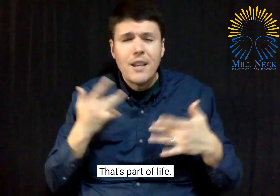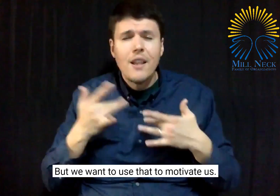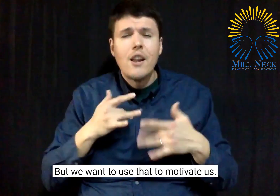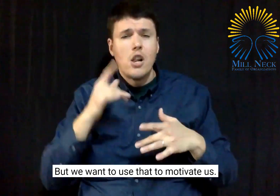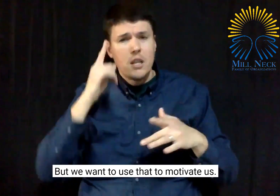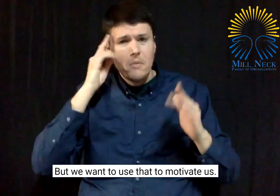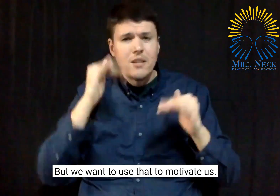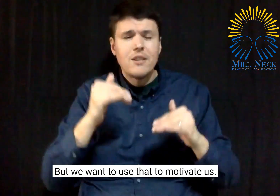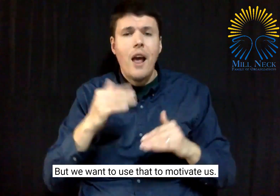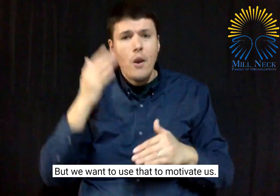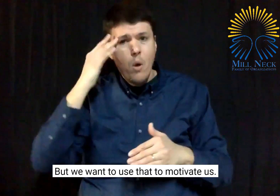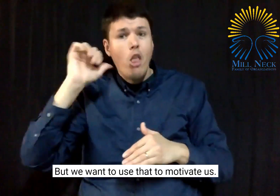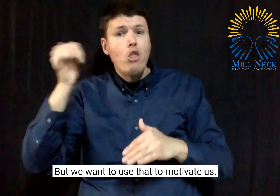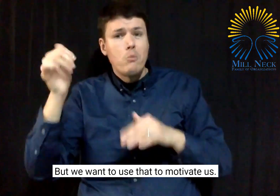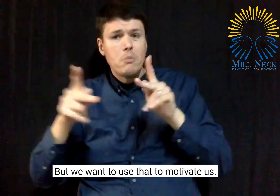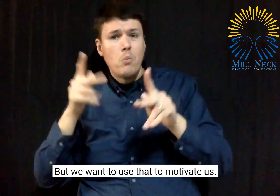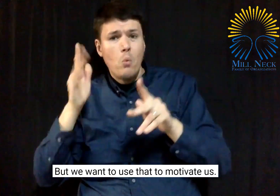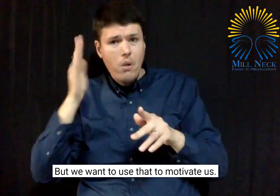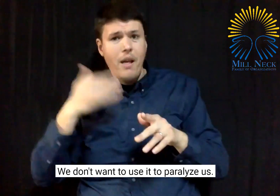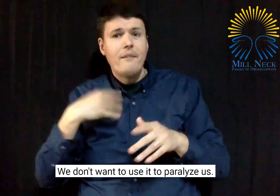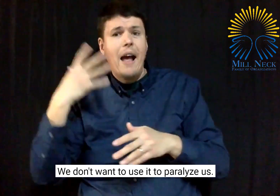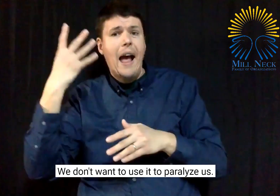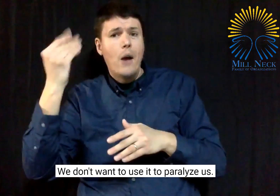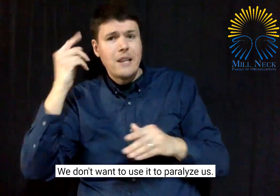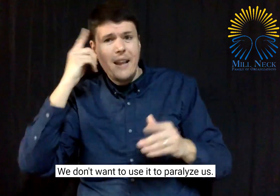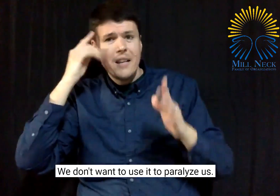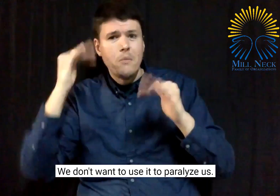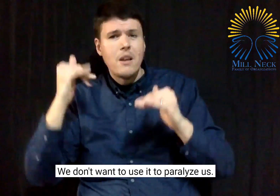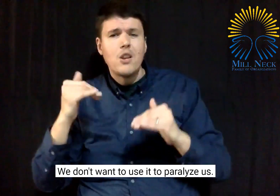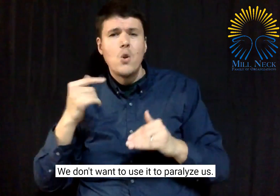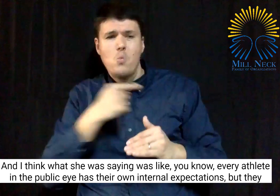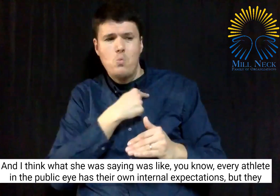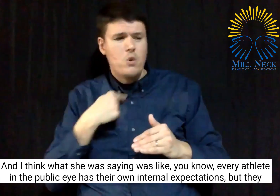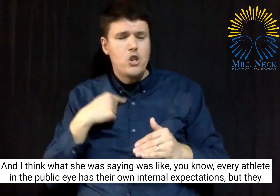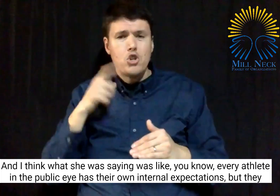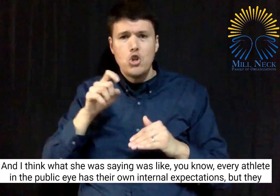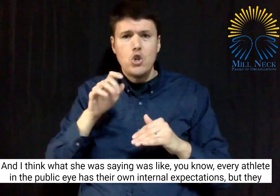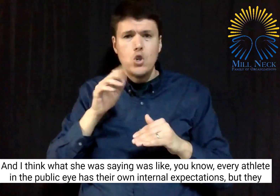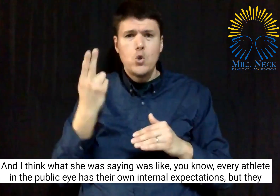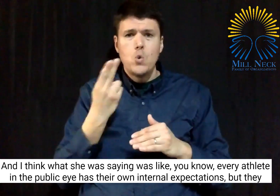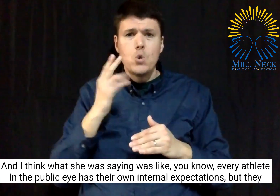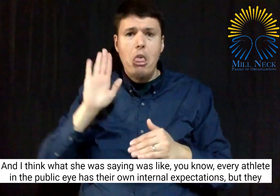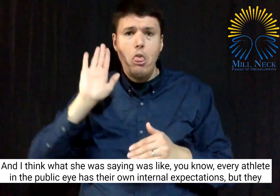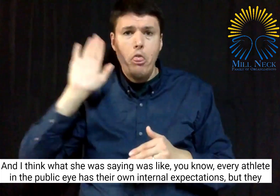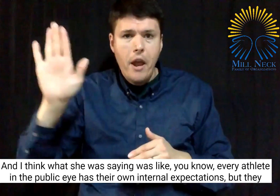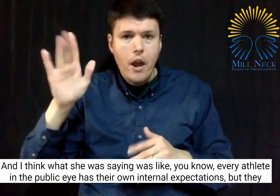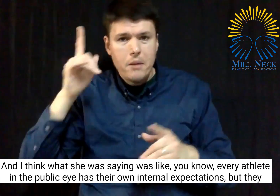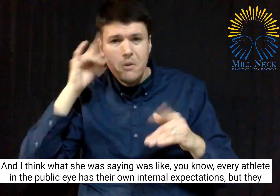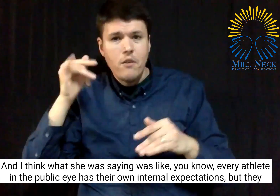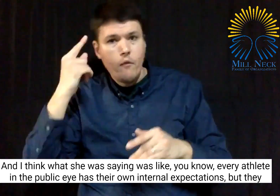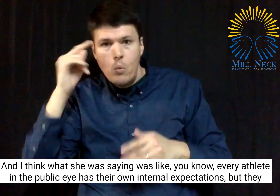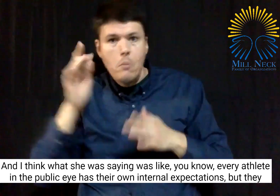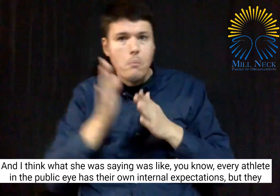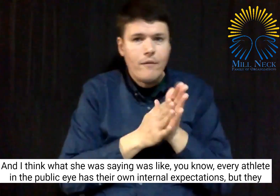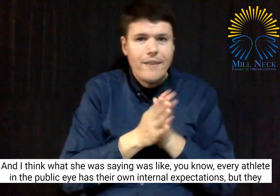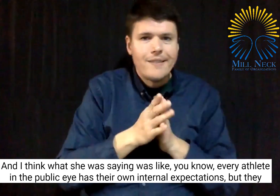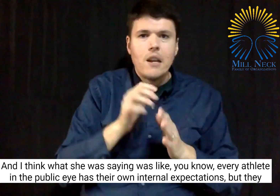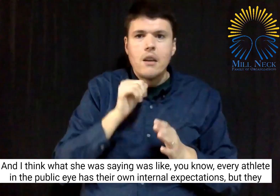but we want to use that to motivate us. We don't want to use it to paralyze us. And I think what she was saying was like, every athlete in the